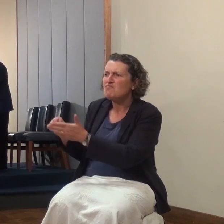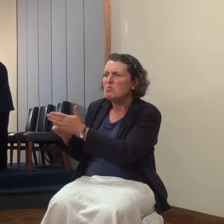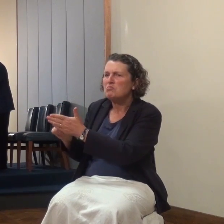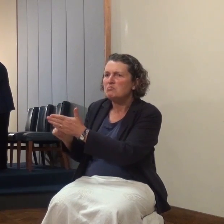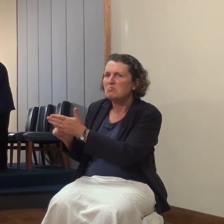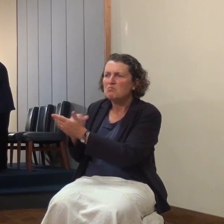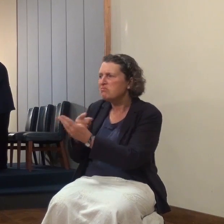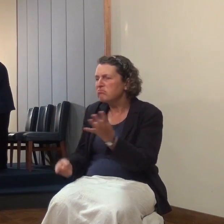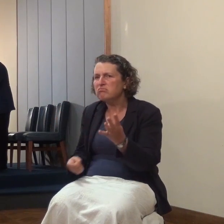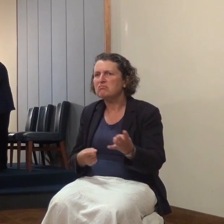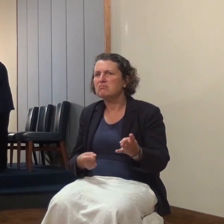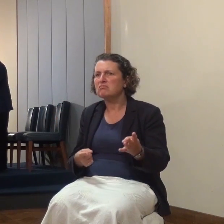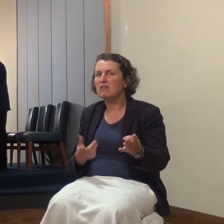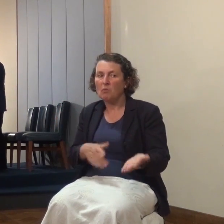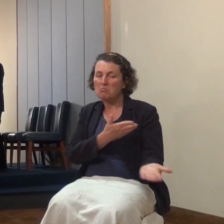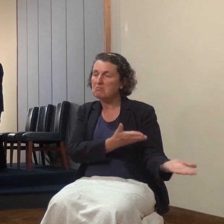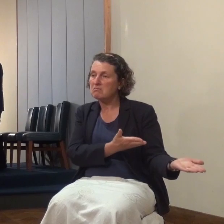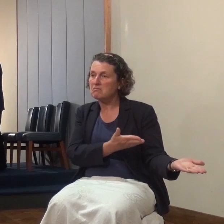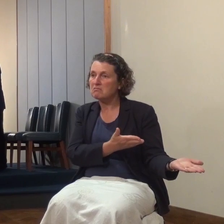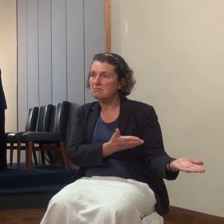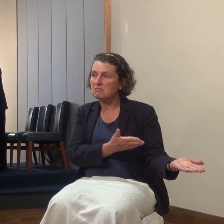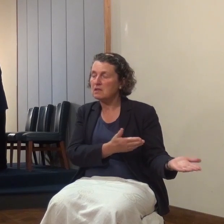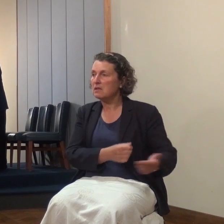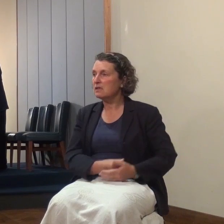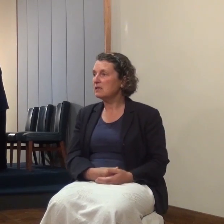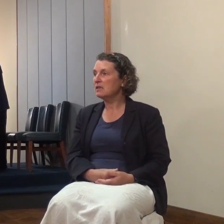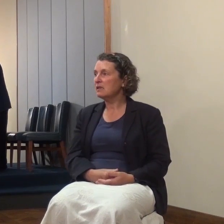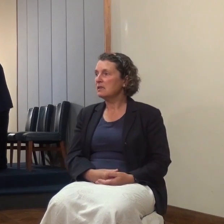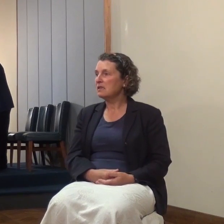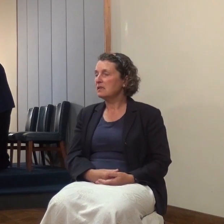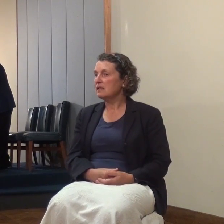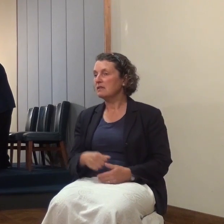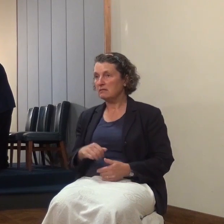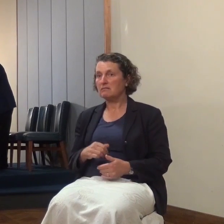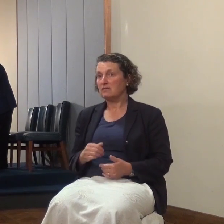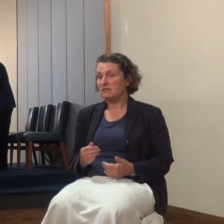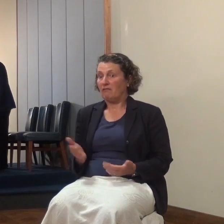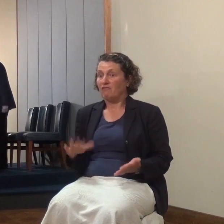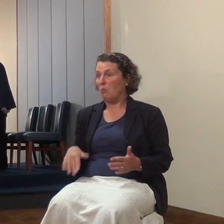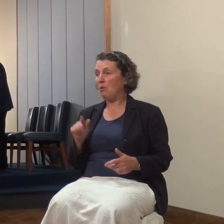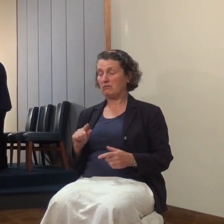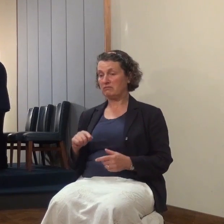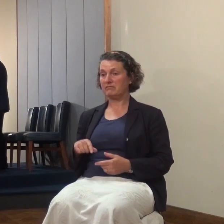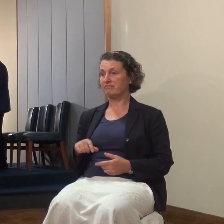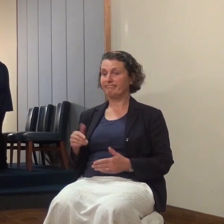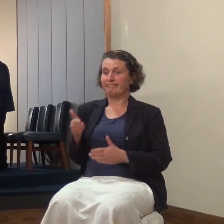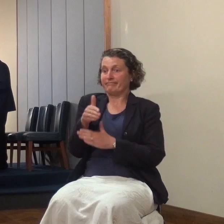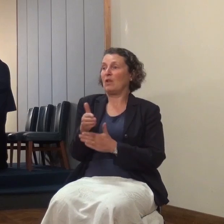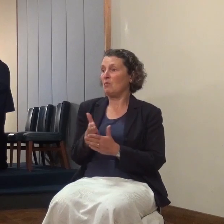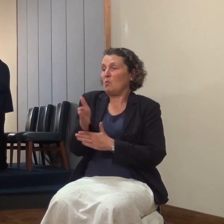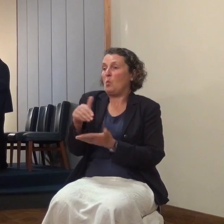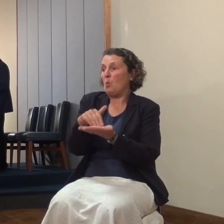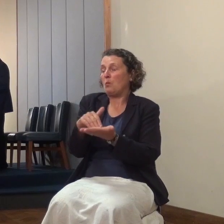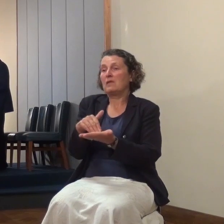of other ways. That is before we've even opened our mouths. So then there's the persecution and affliction